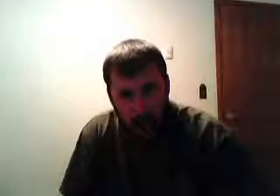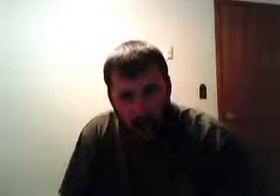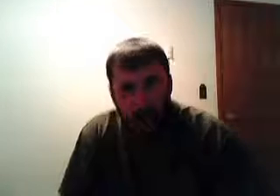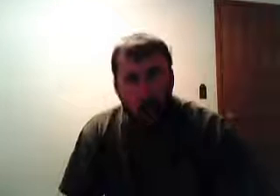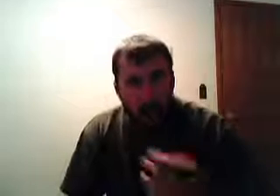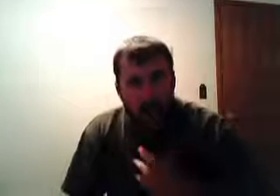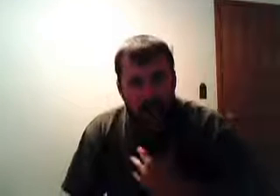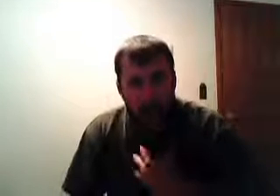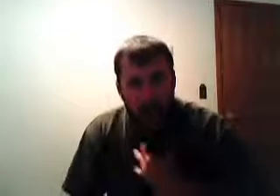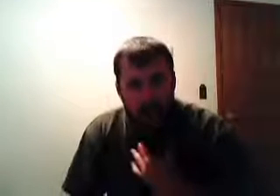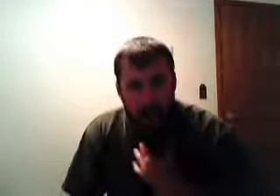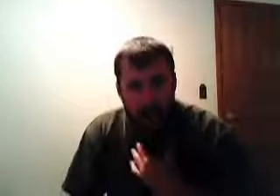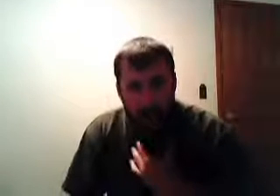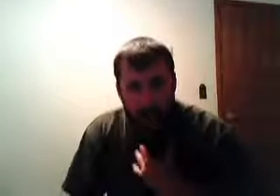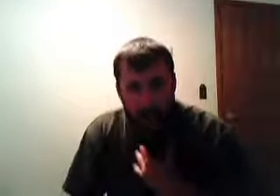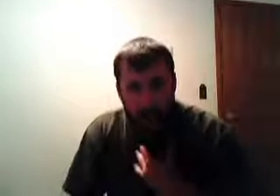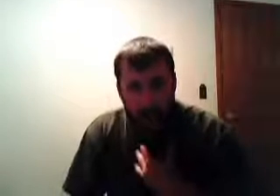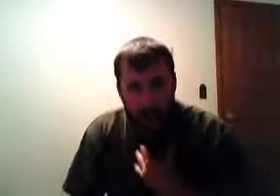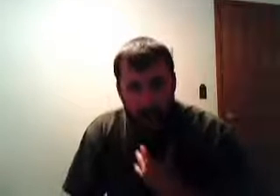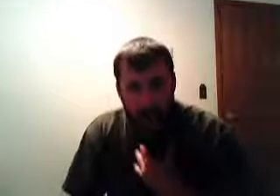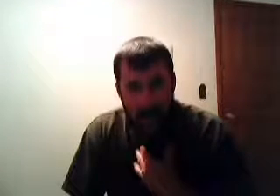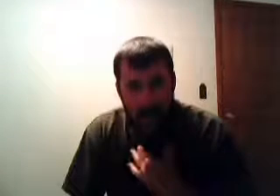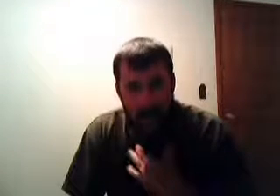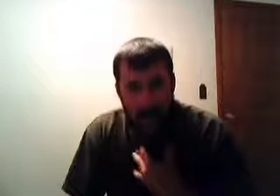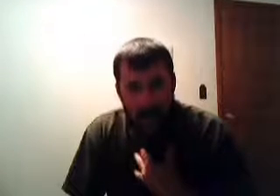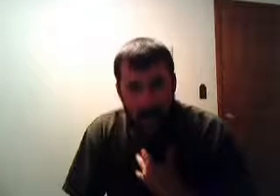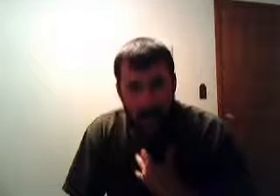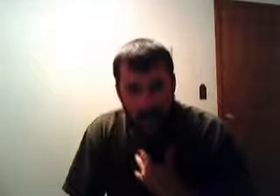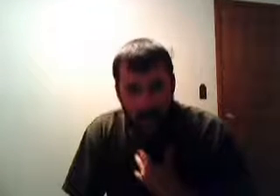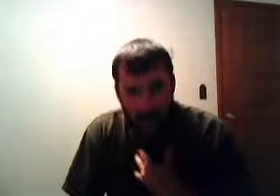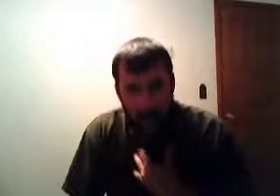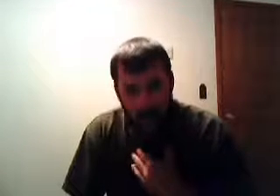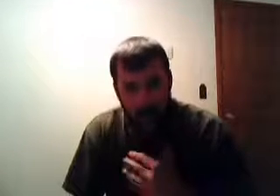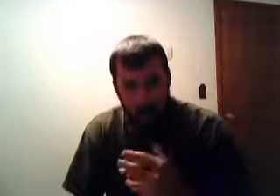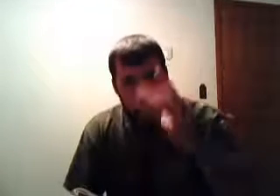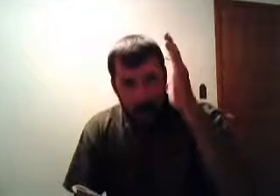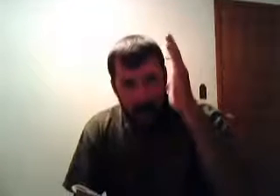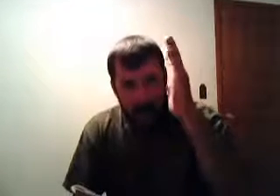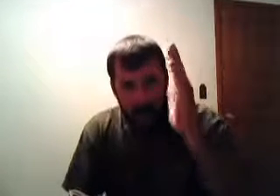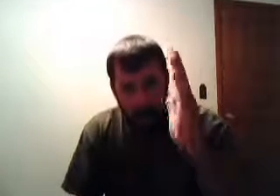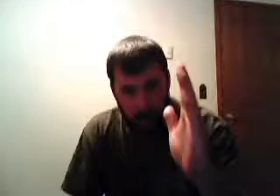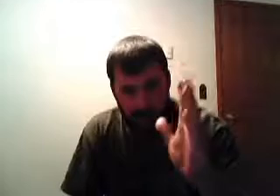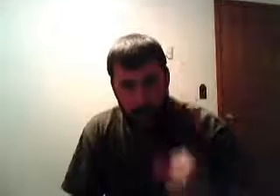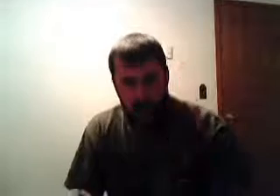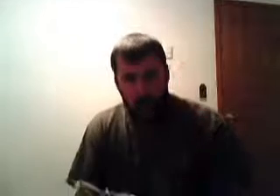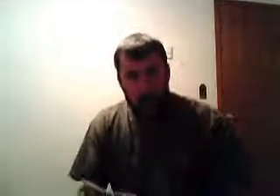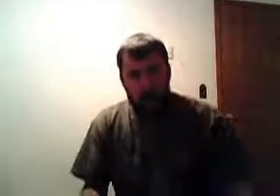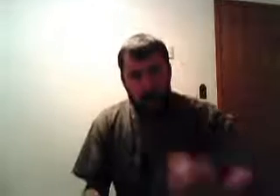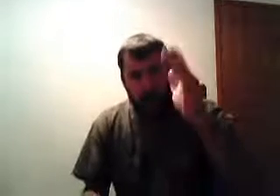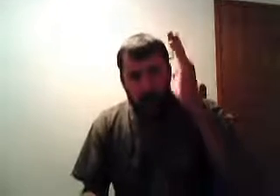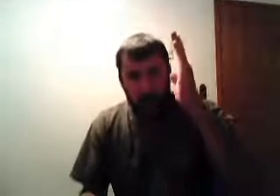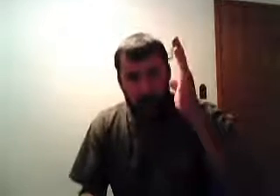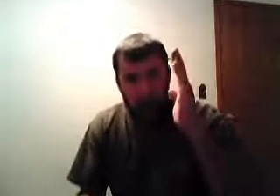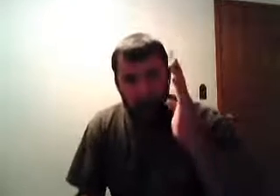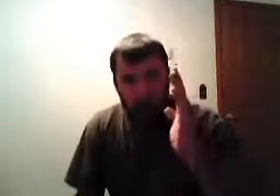security. We, the American people, have to take our nation back in order for man to be prosperous, in order for man to have